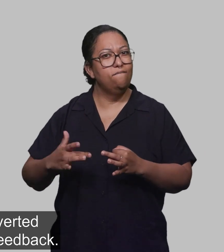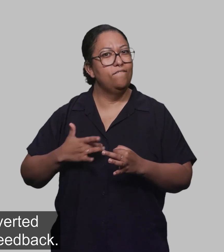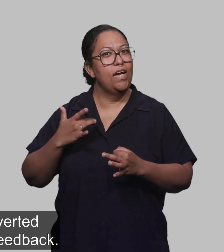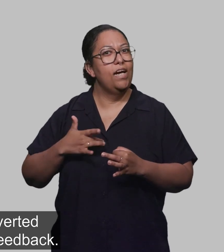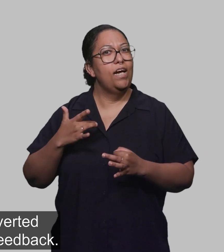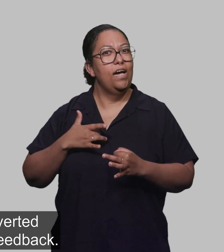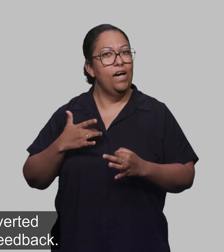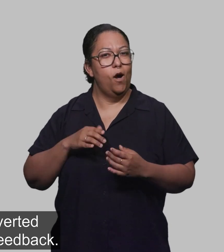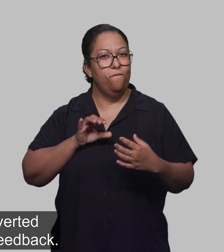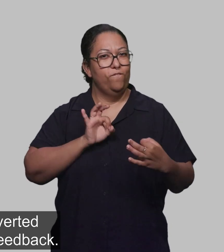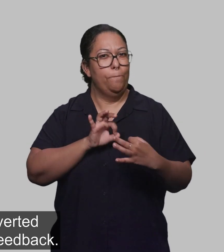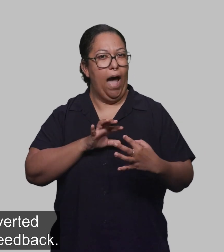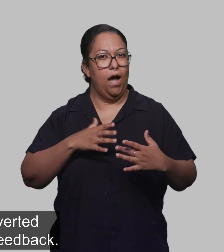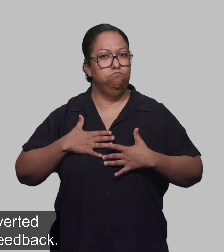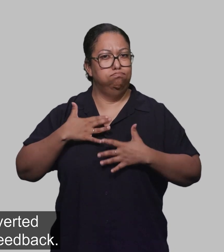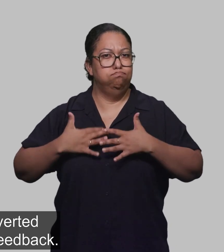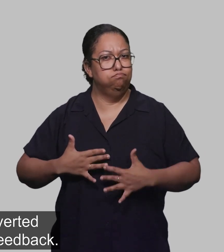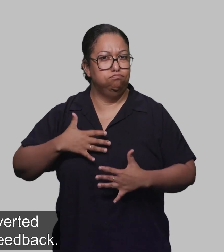converted into a haptic feedback.